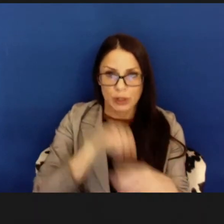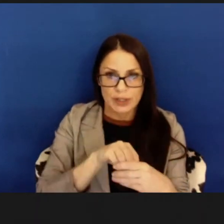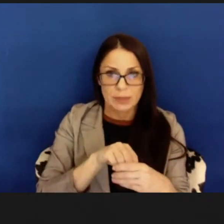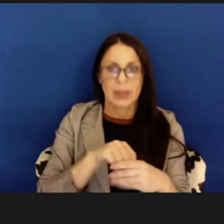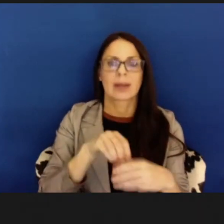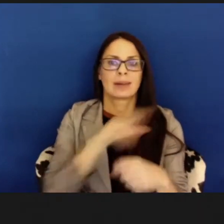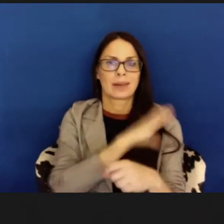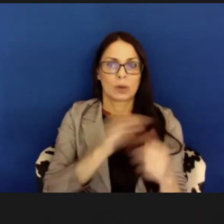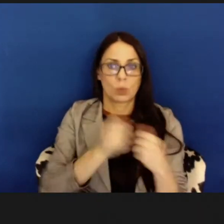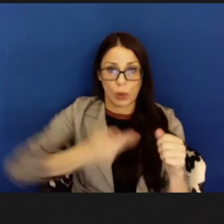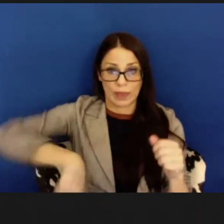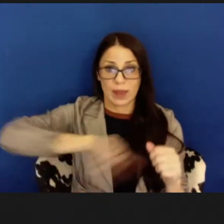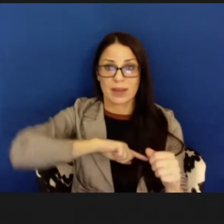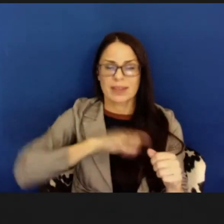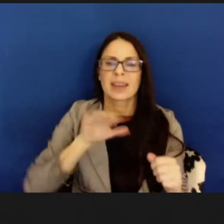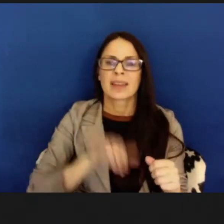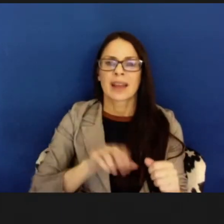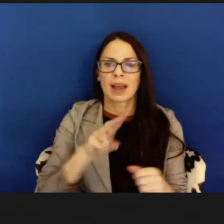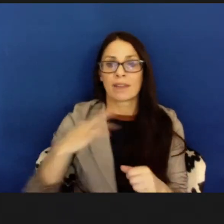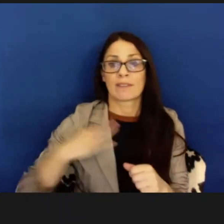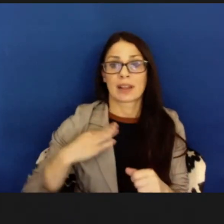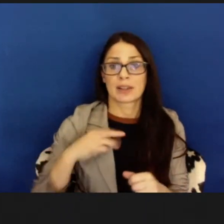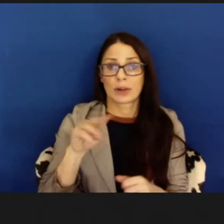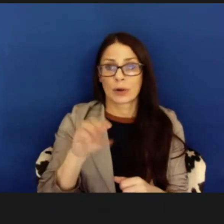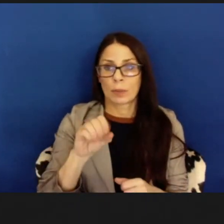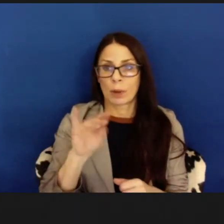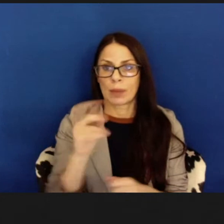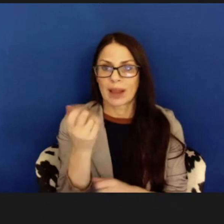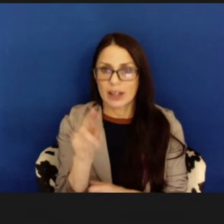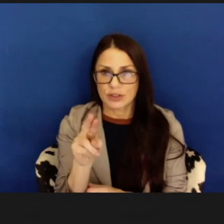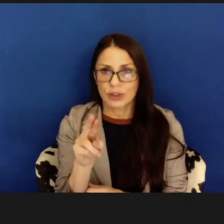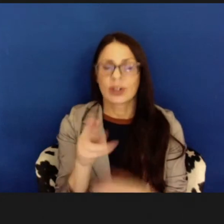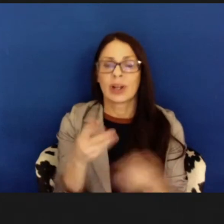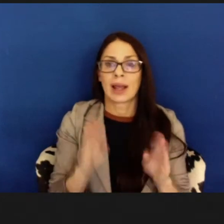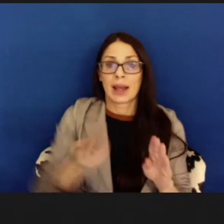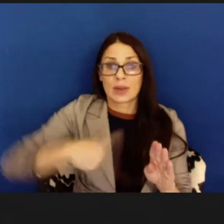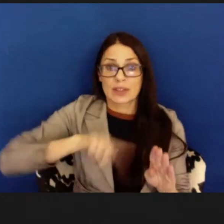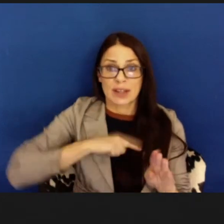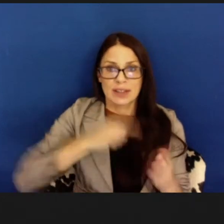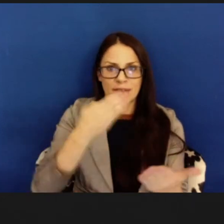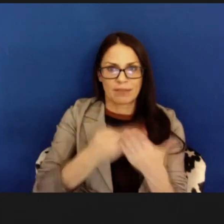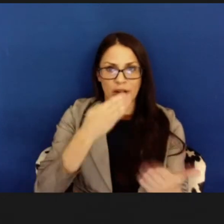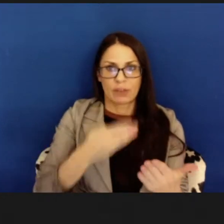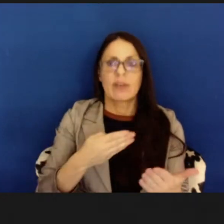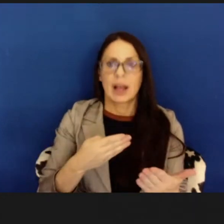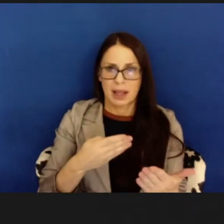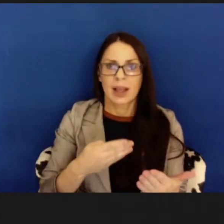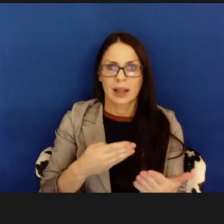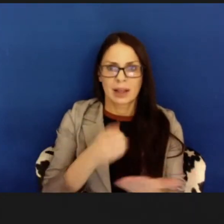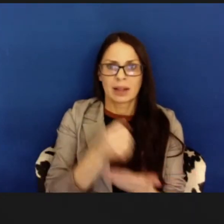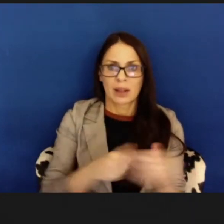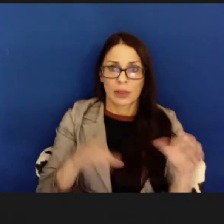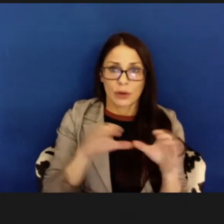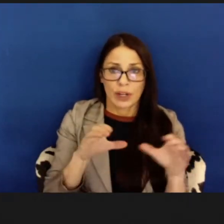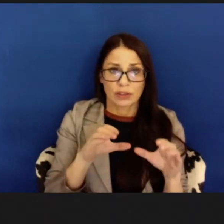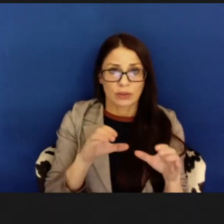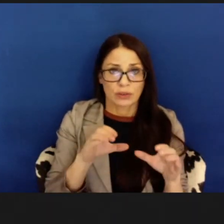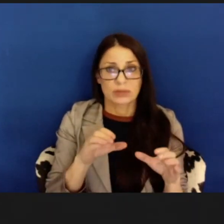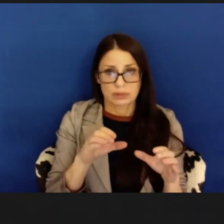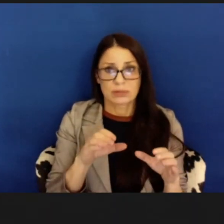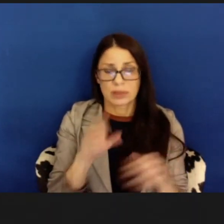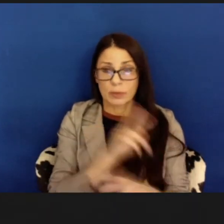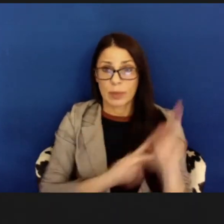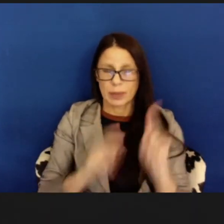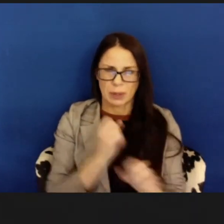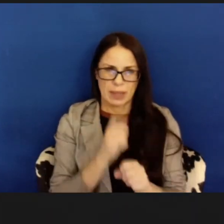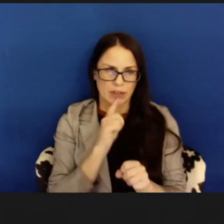us. This volunteer mobilizer allows us to verify the credentials of people, ensure that they are safe to be working